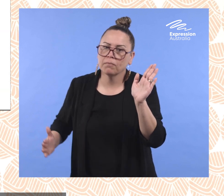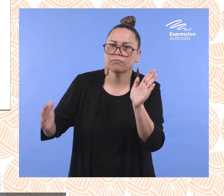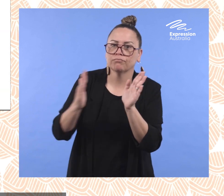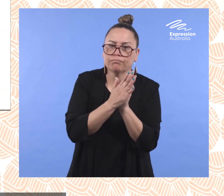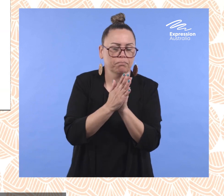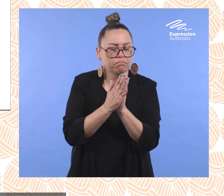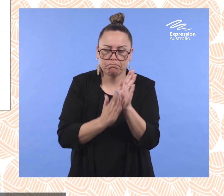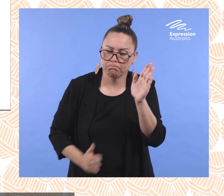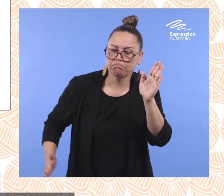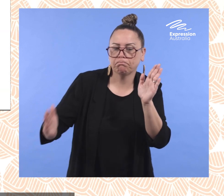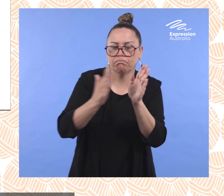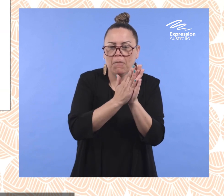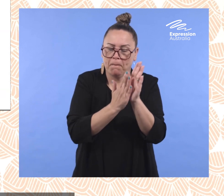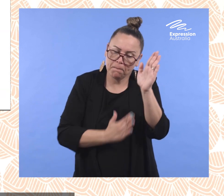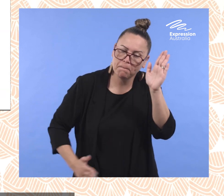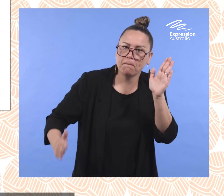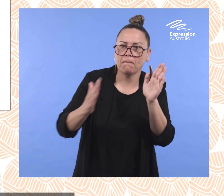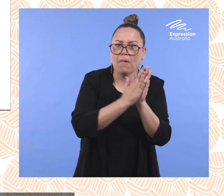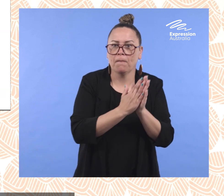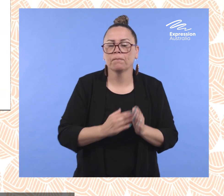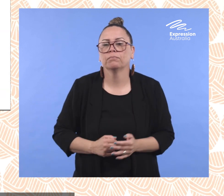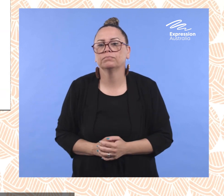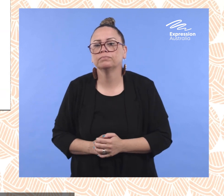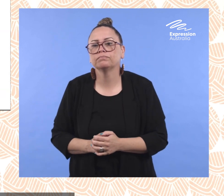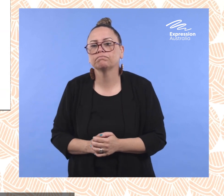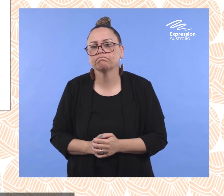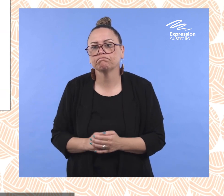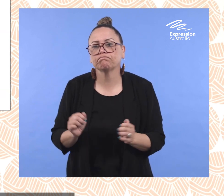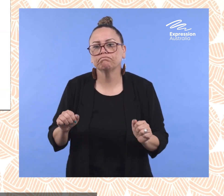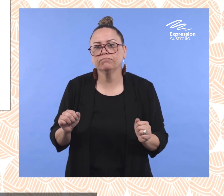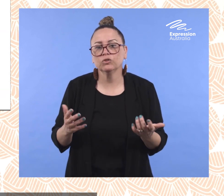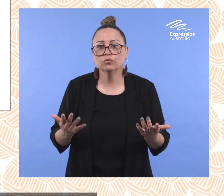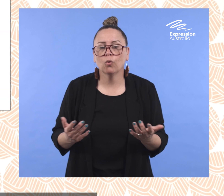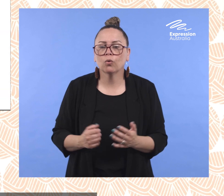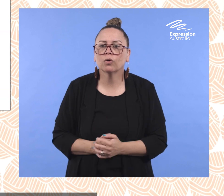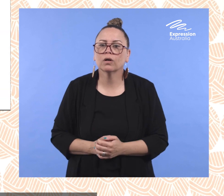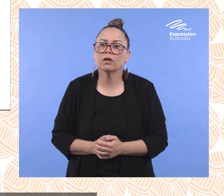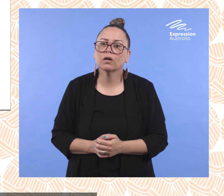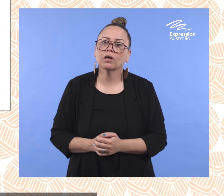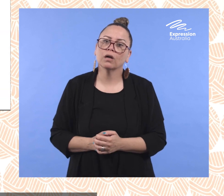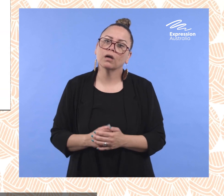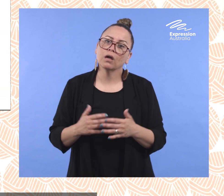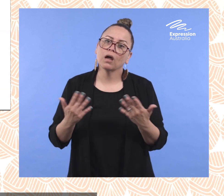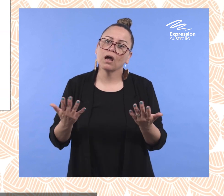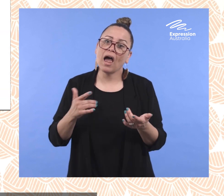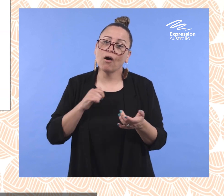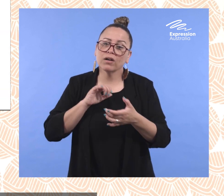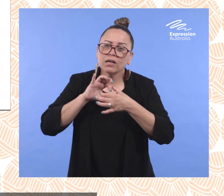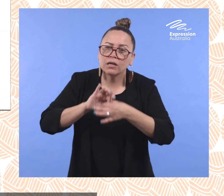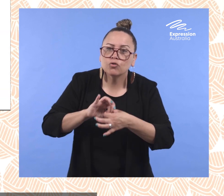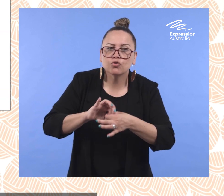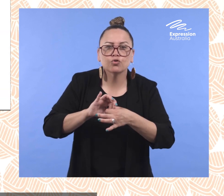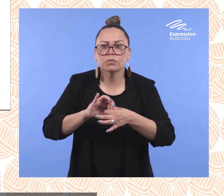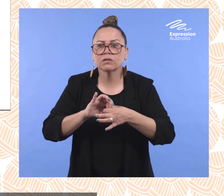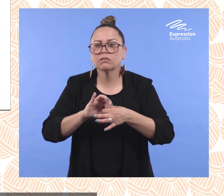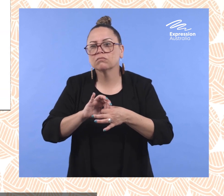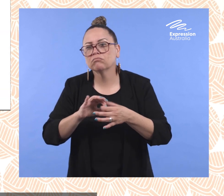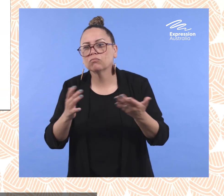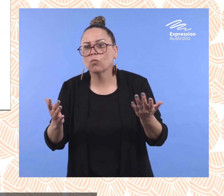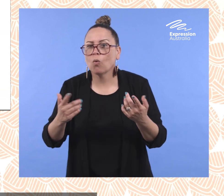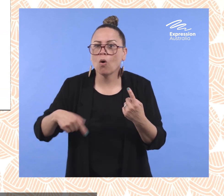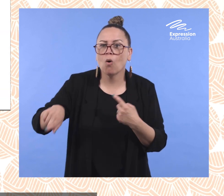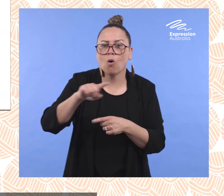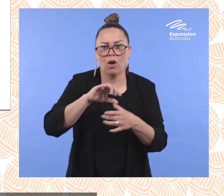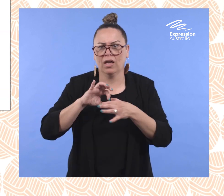closing those gaps, closing those, the targets. Yeah. And with our engagement